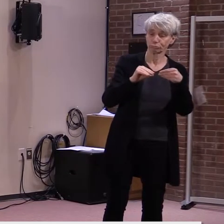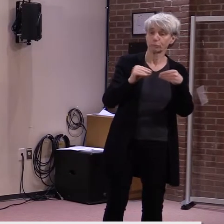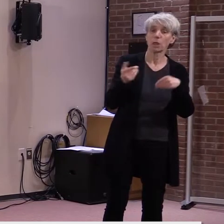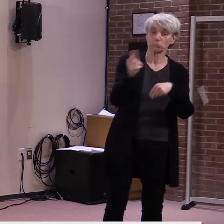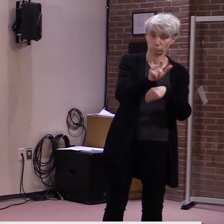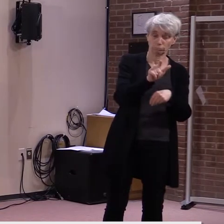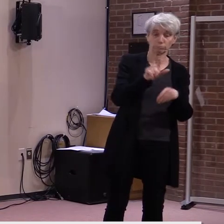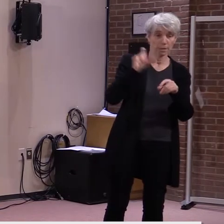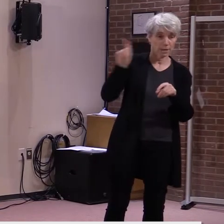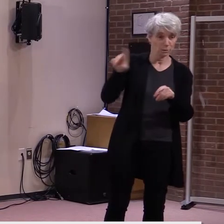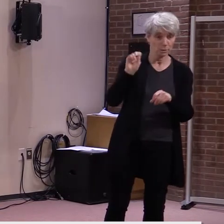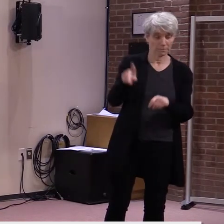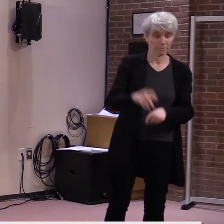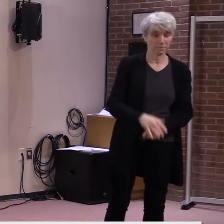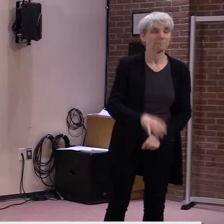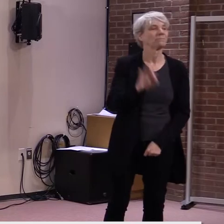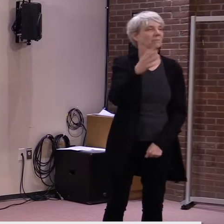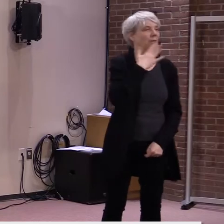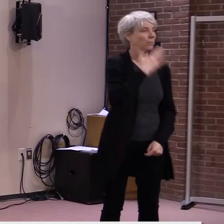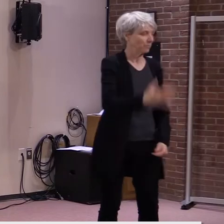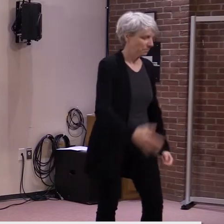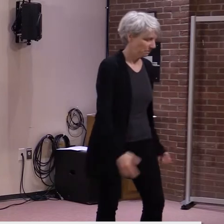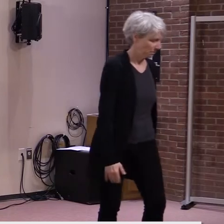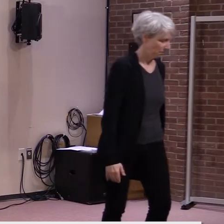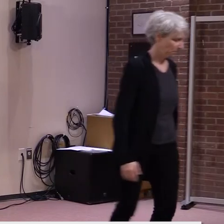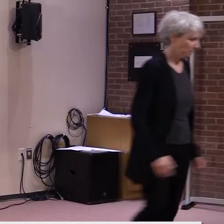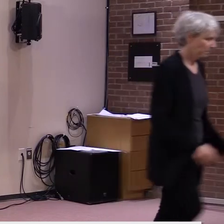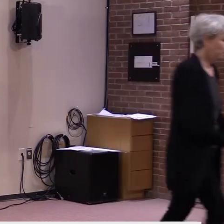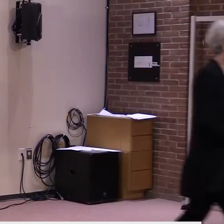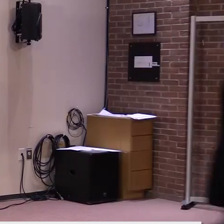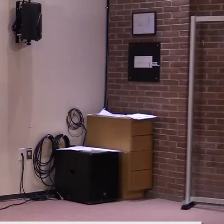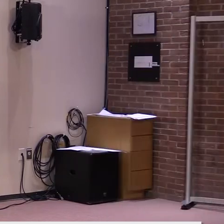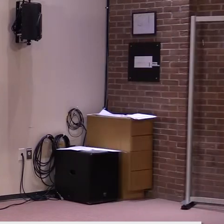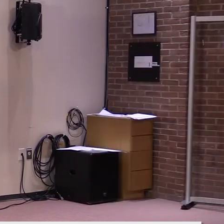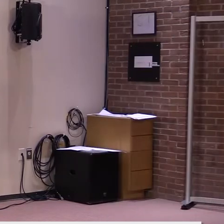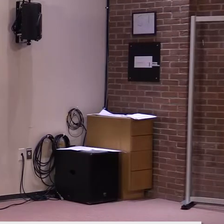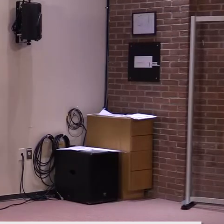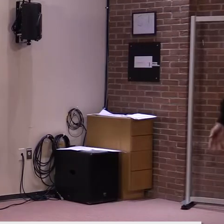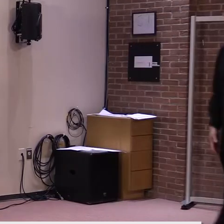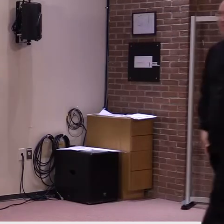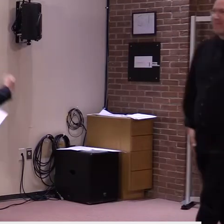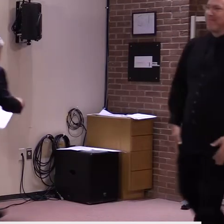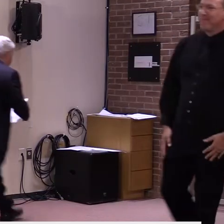to you. Okay, thanks.